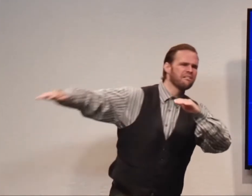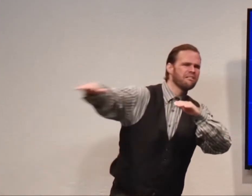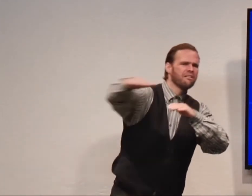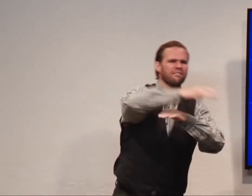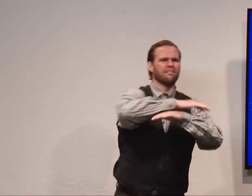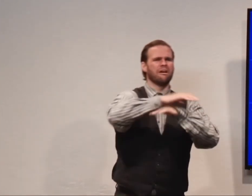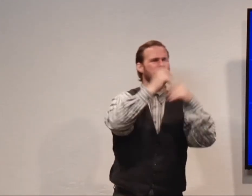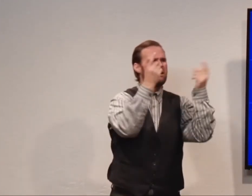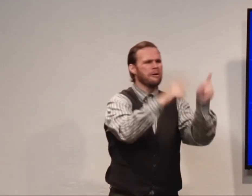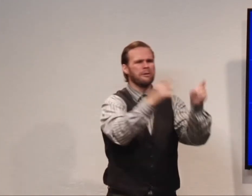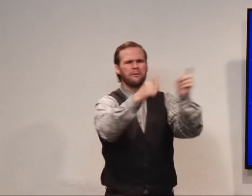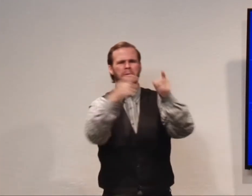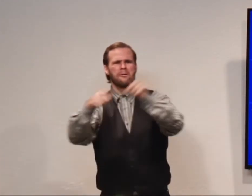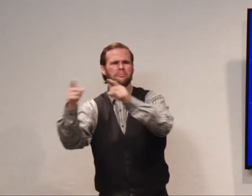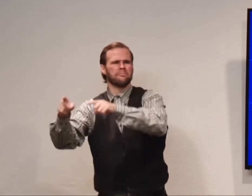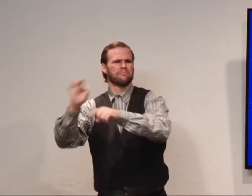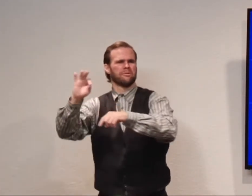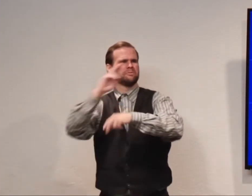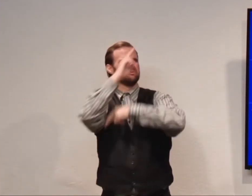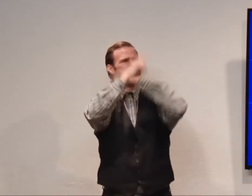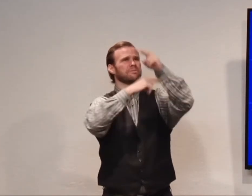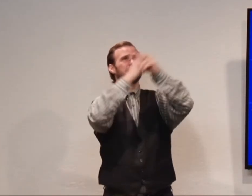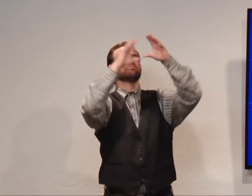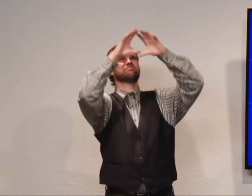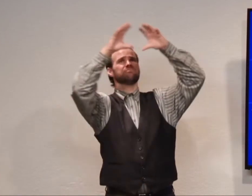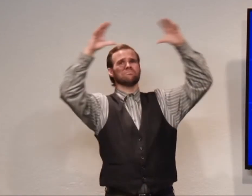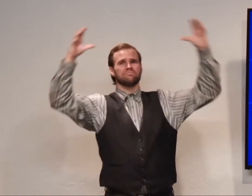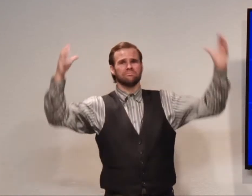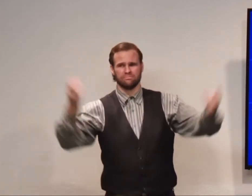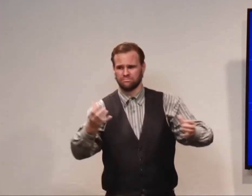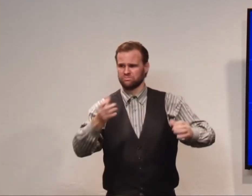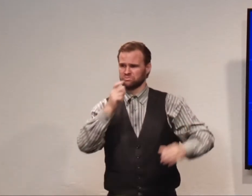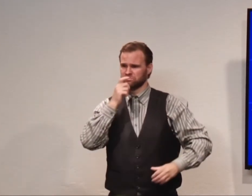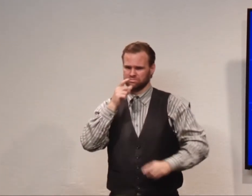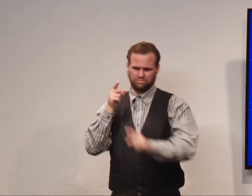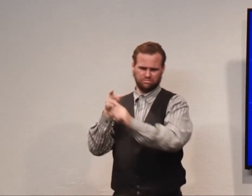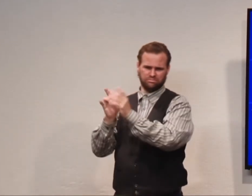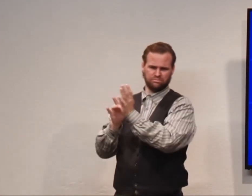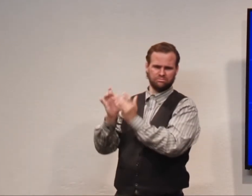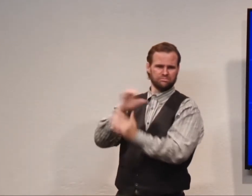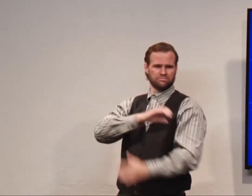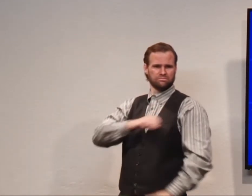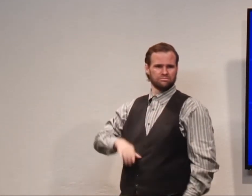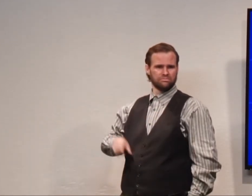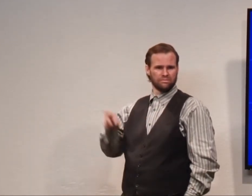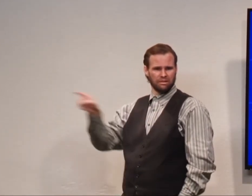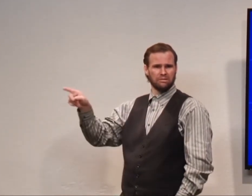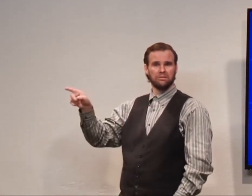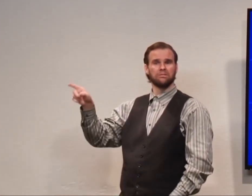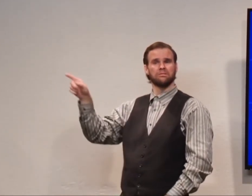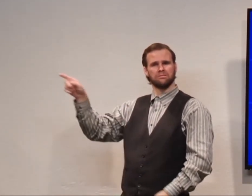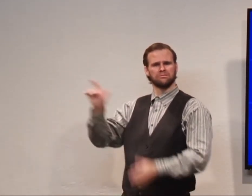reigns in all the affairs of the universe. He protects and provides and works all things out for